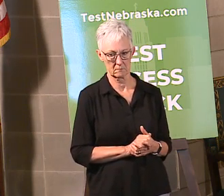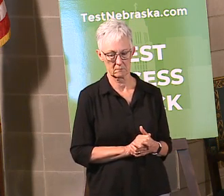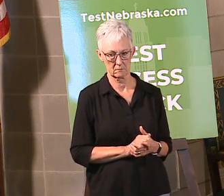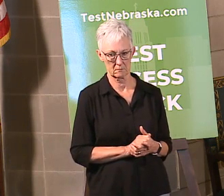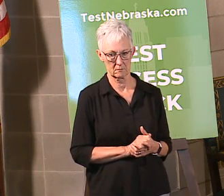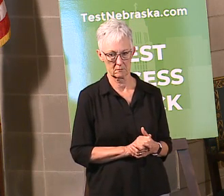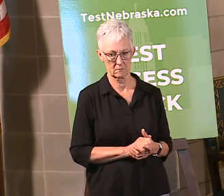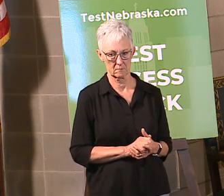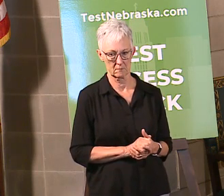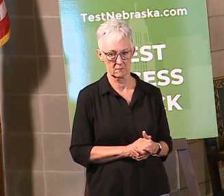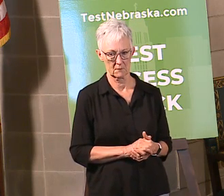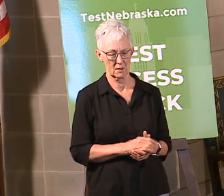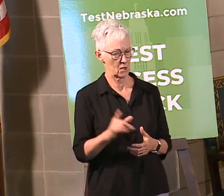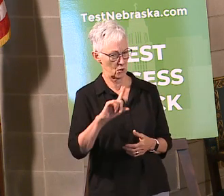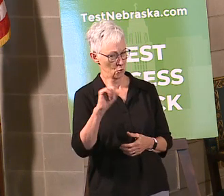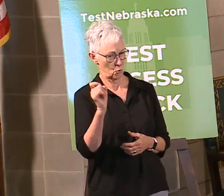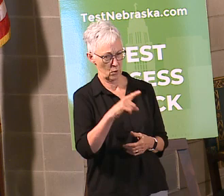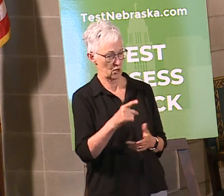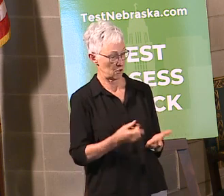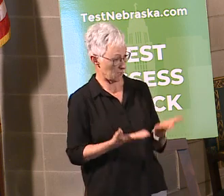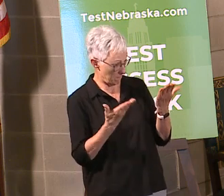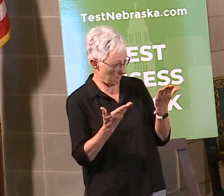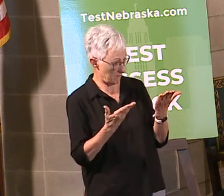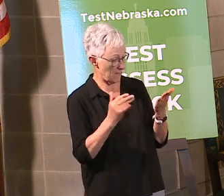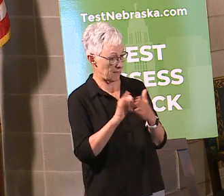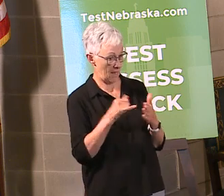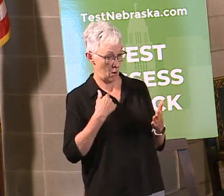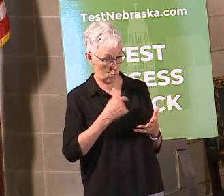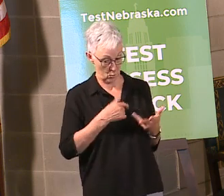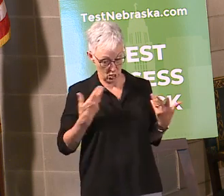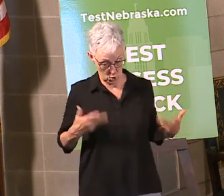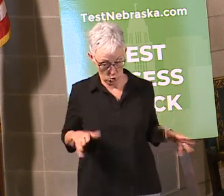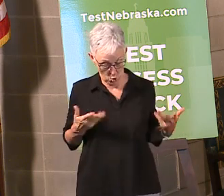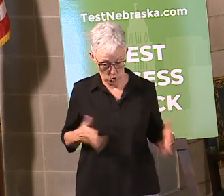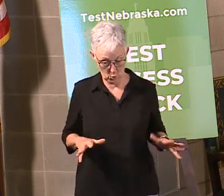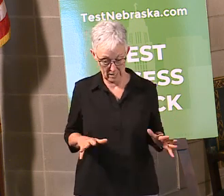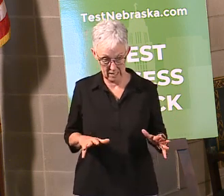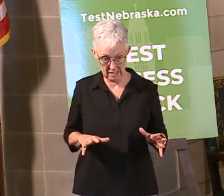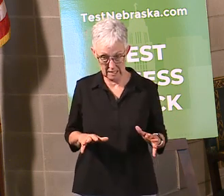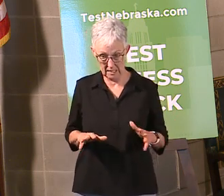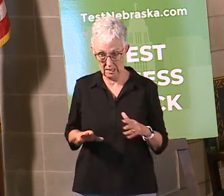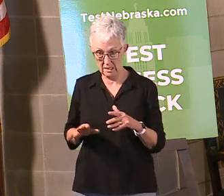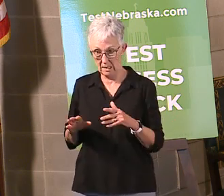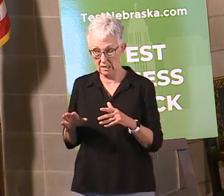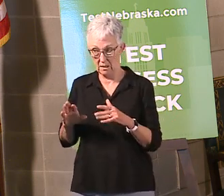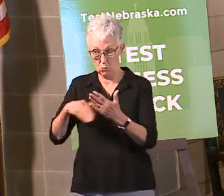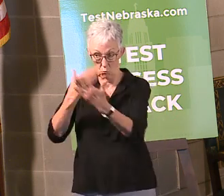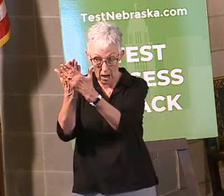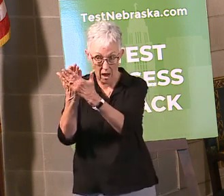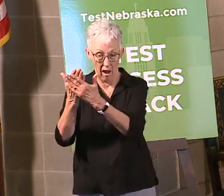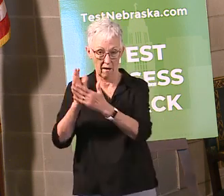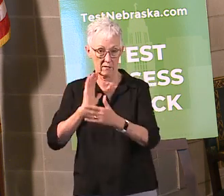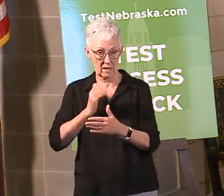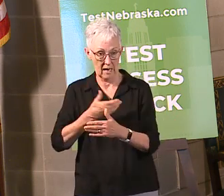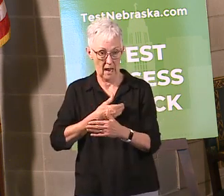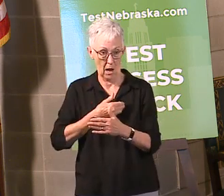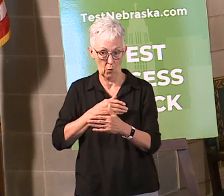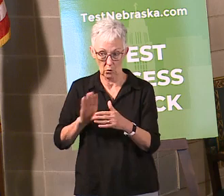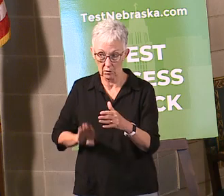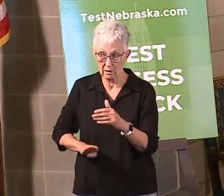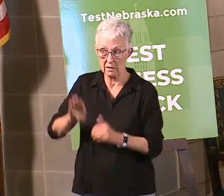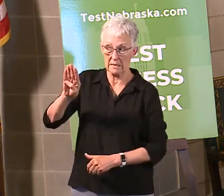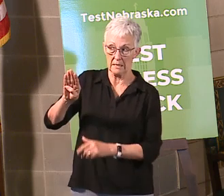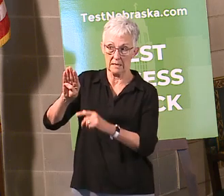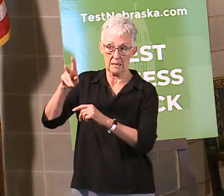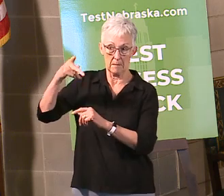cases. Are you prepared to say that? So there was an earlier question that had speculated that maybe we've reached the peak of our